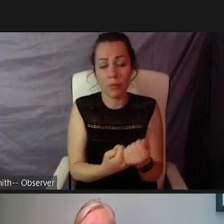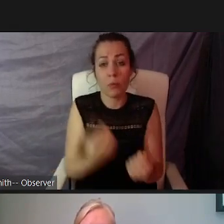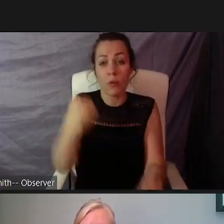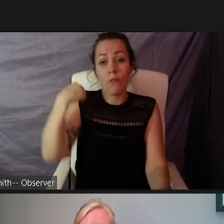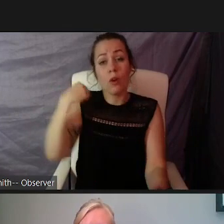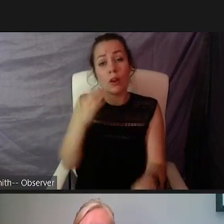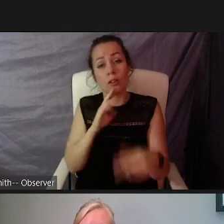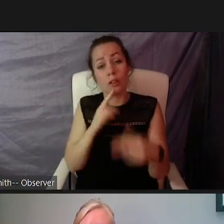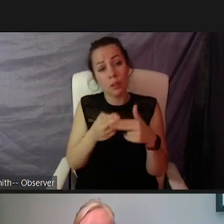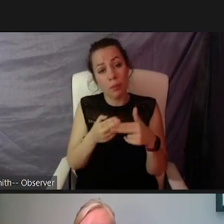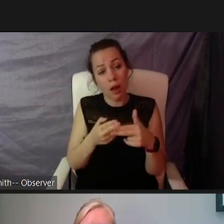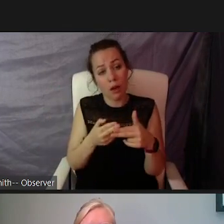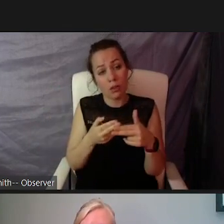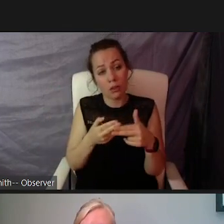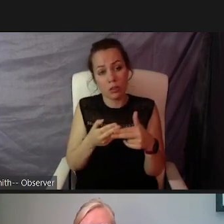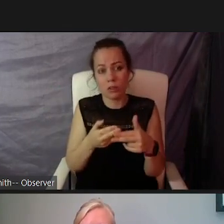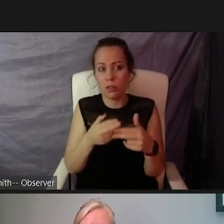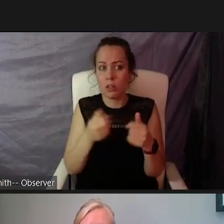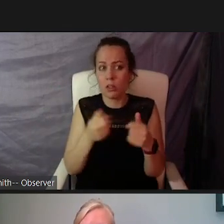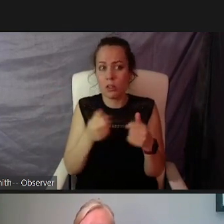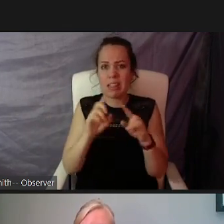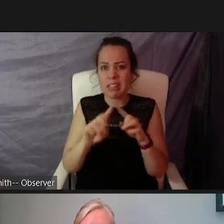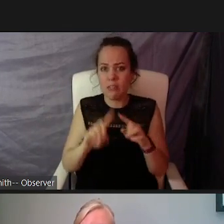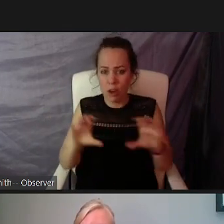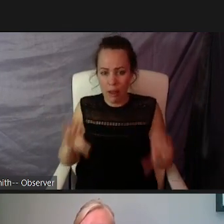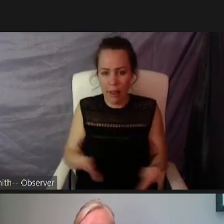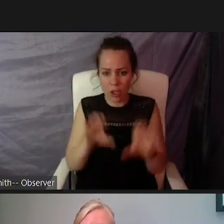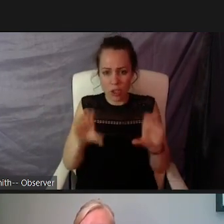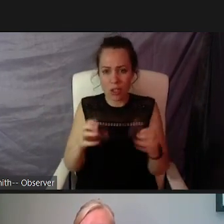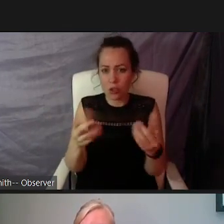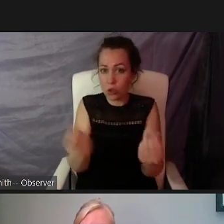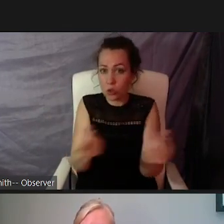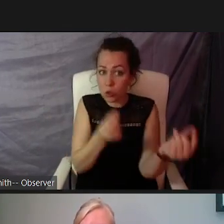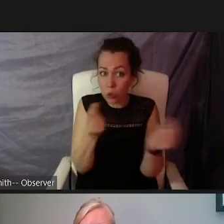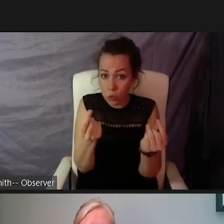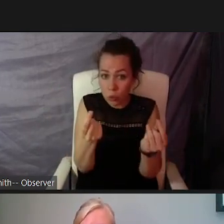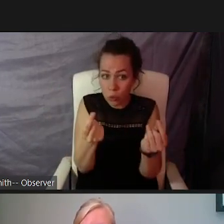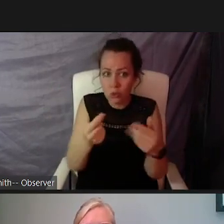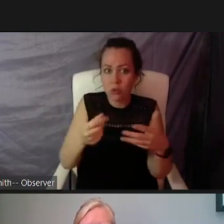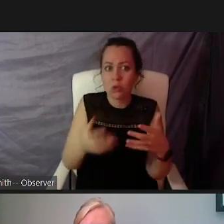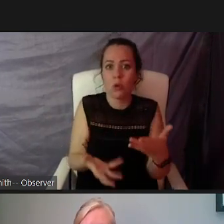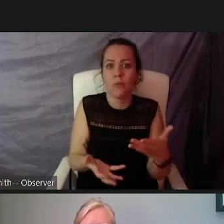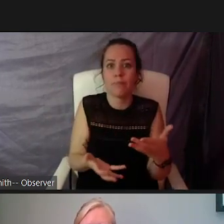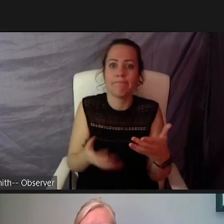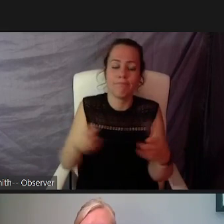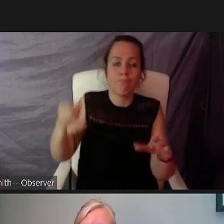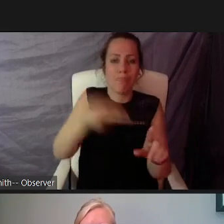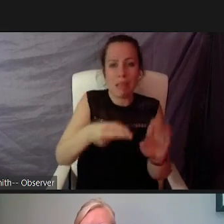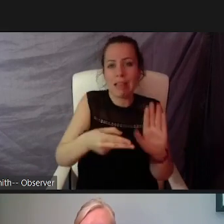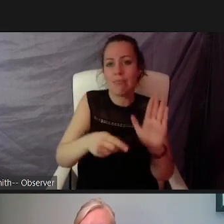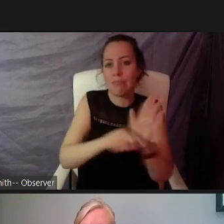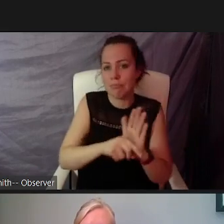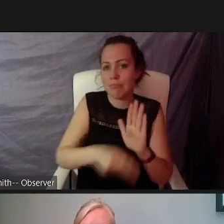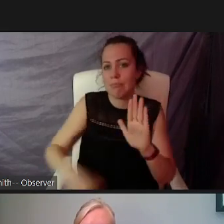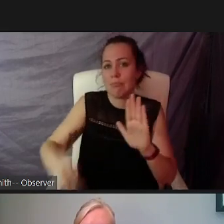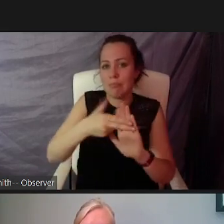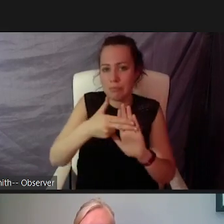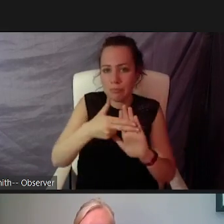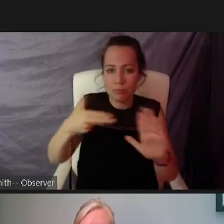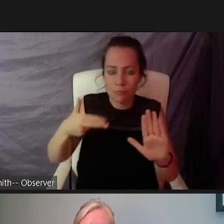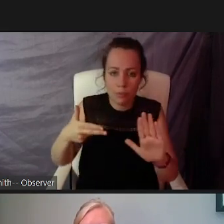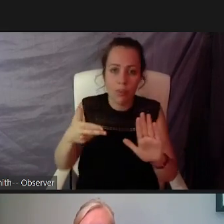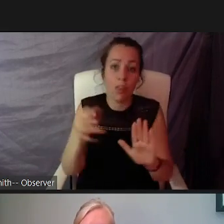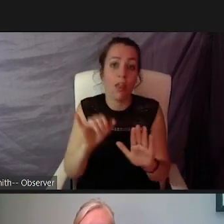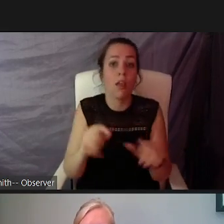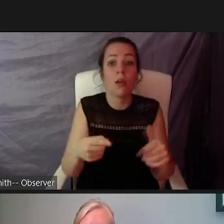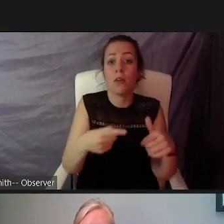the actions that you can take to help to tackle stigma. So around using certain types of language, and also